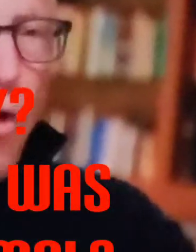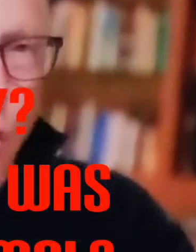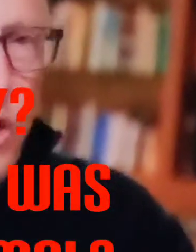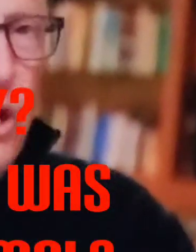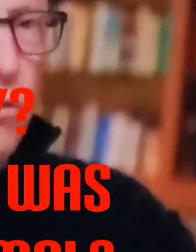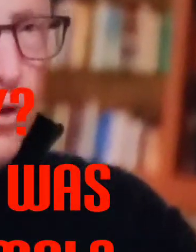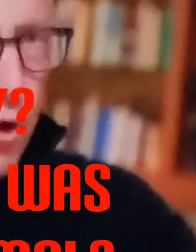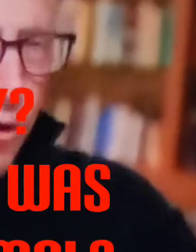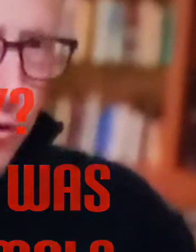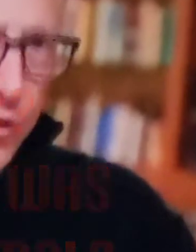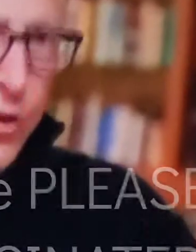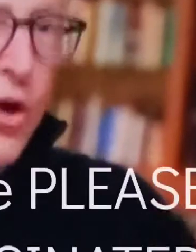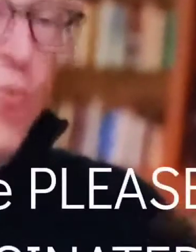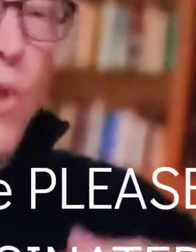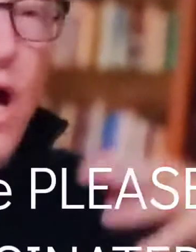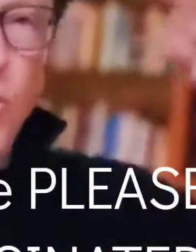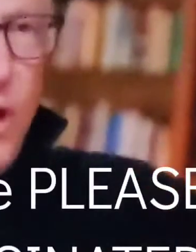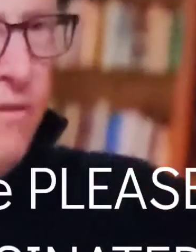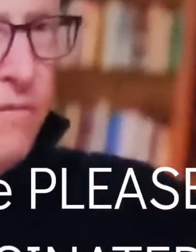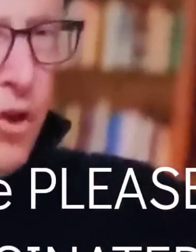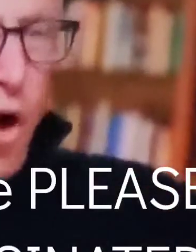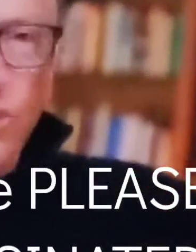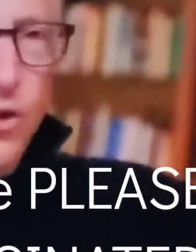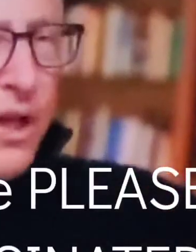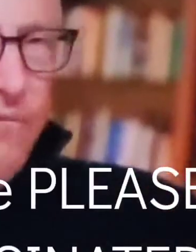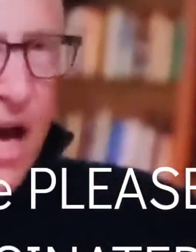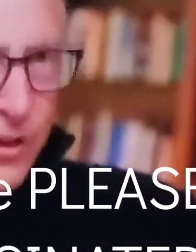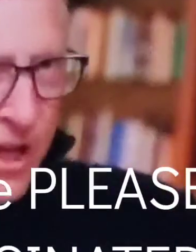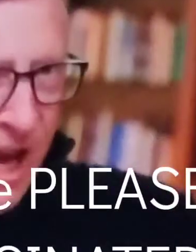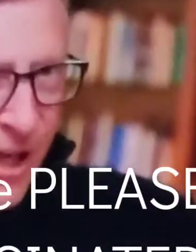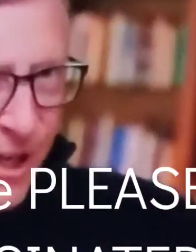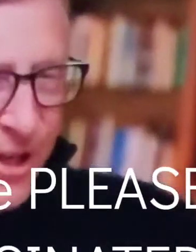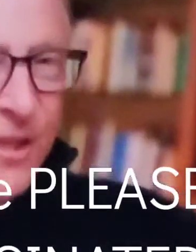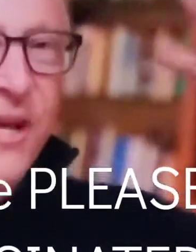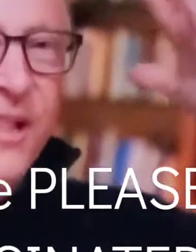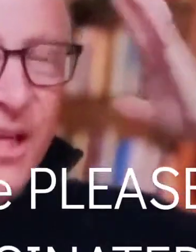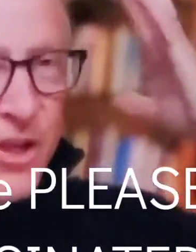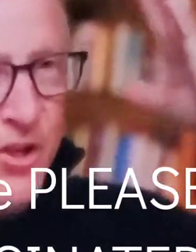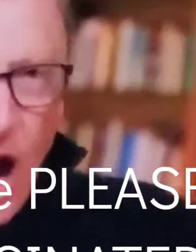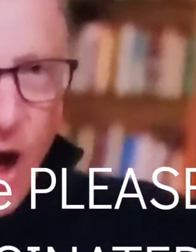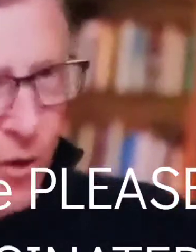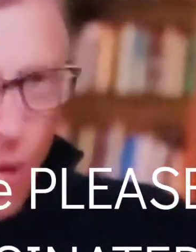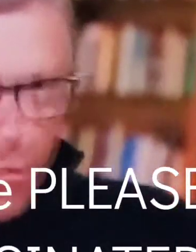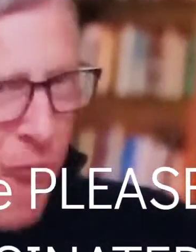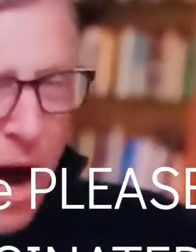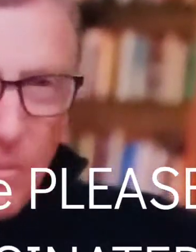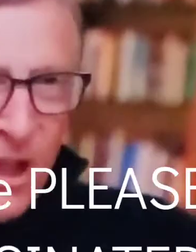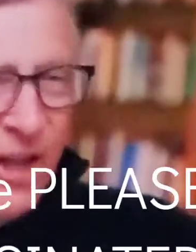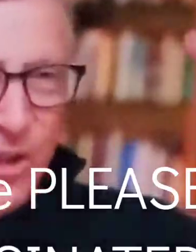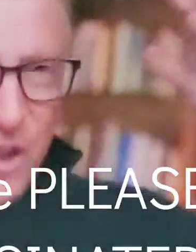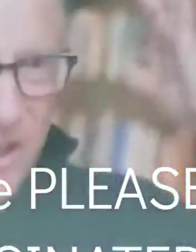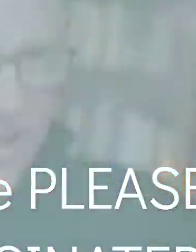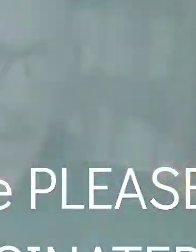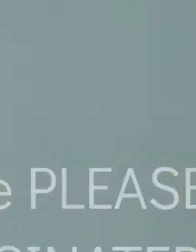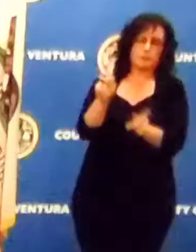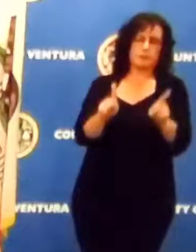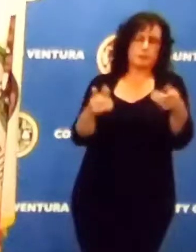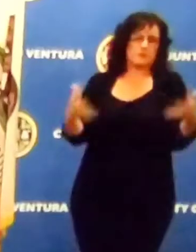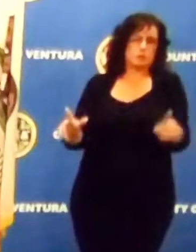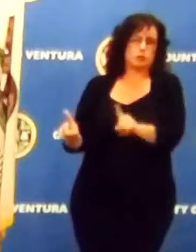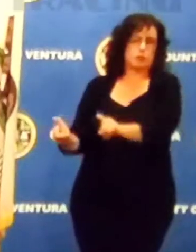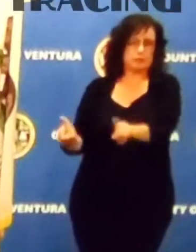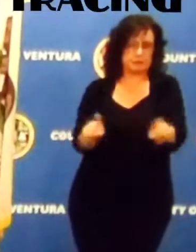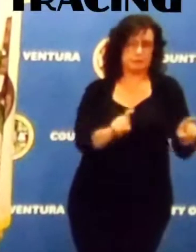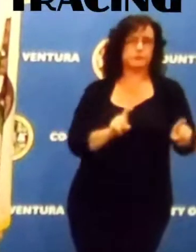normalcy only returns when we've largely vaccinated the entire global population. And we